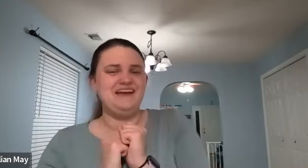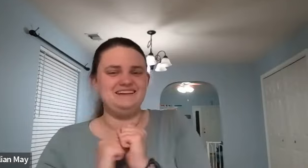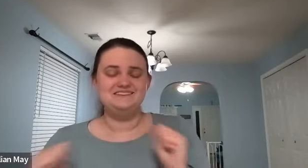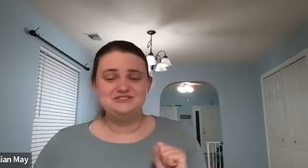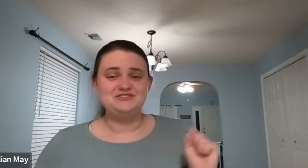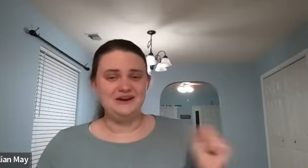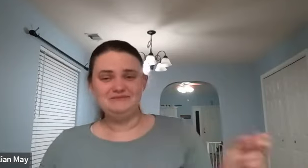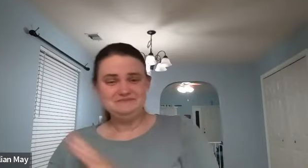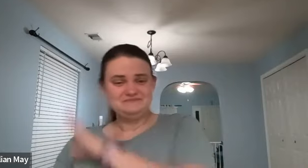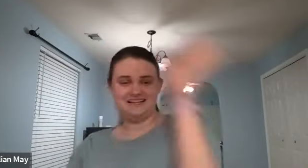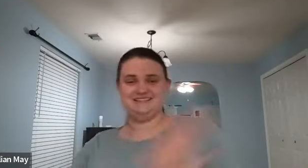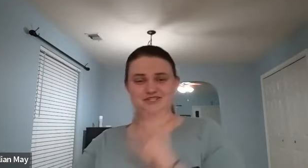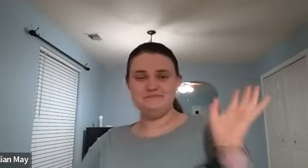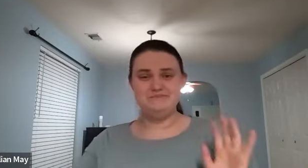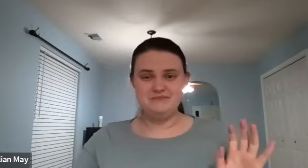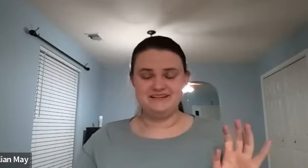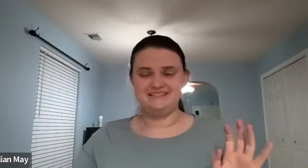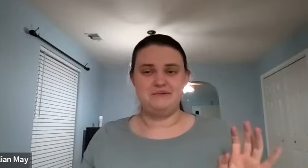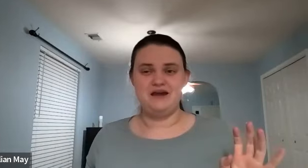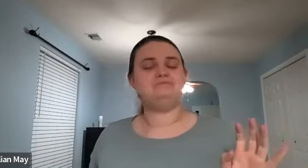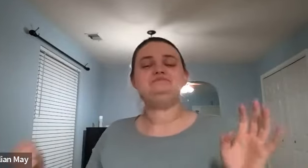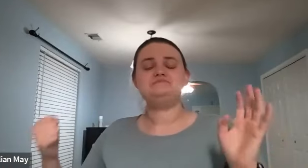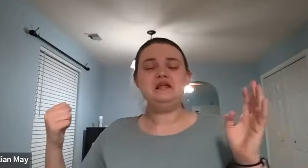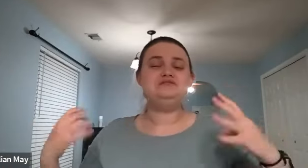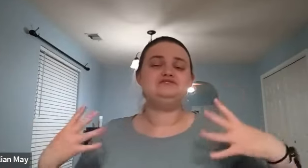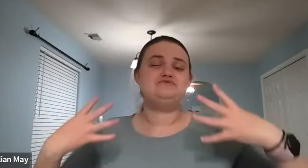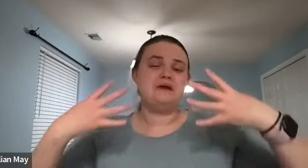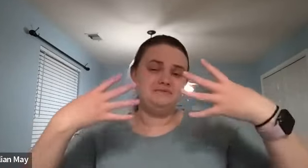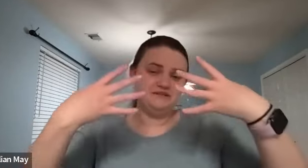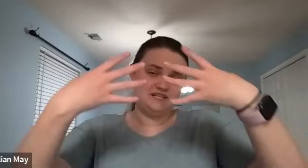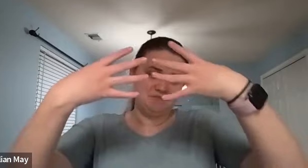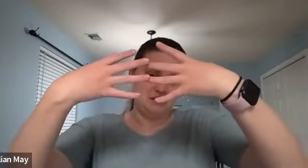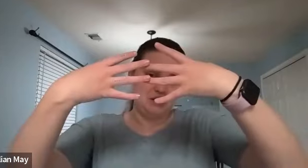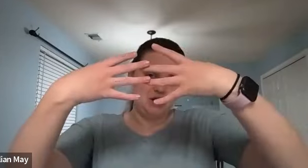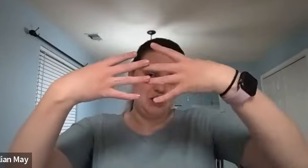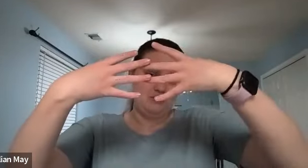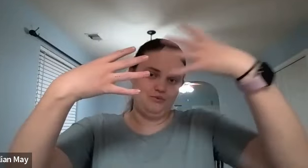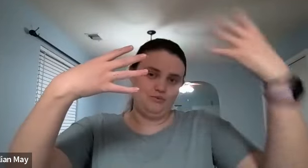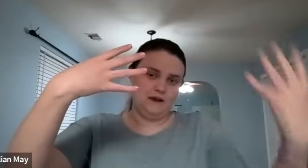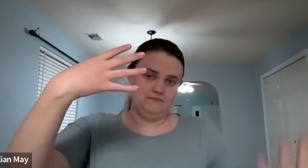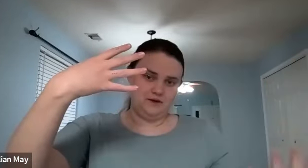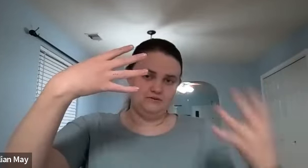Okay. Sorry. Jumpy bubbliness coming out. So rainbow is going to be rainbow.